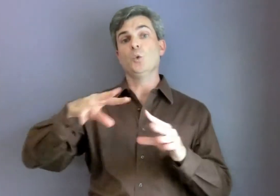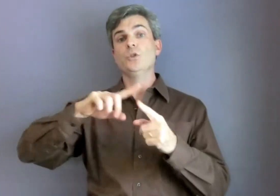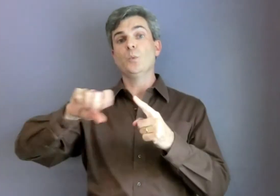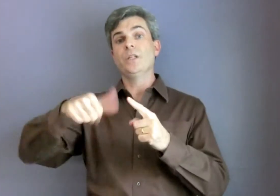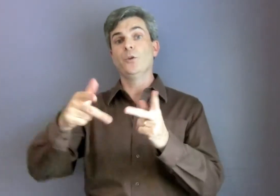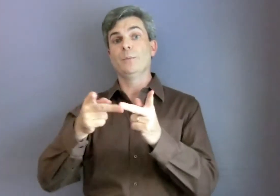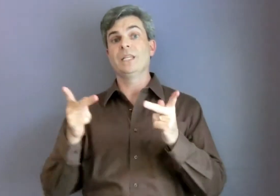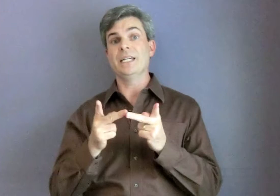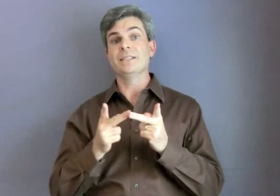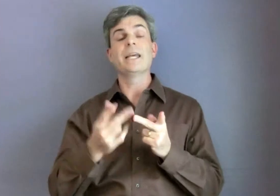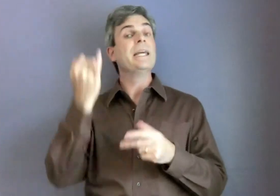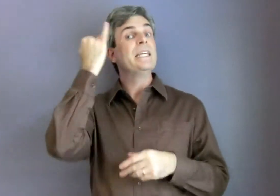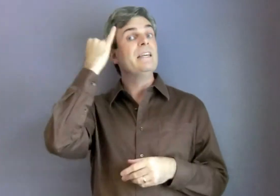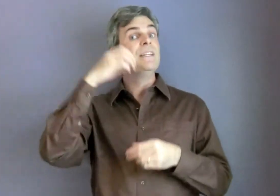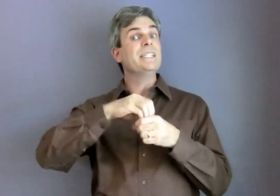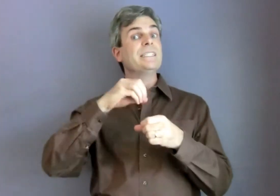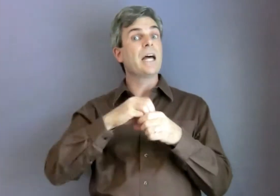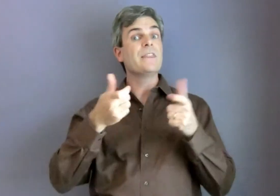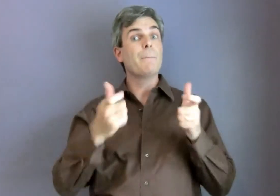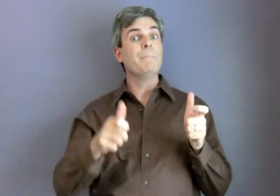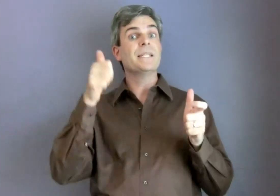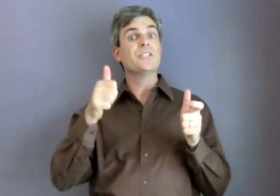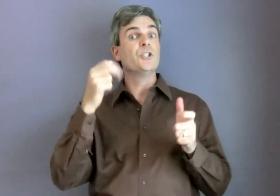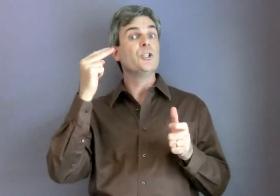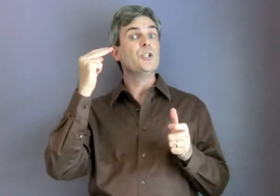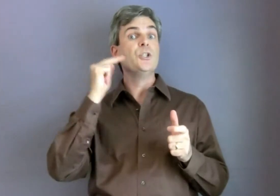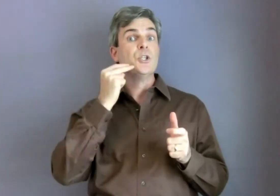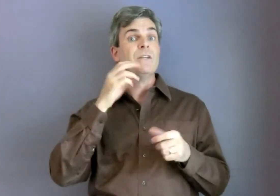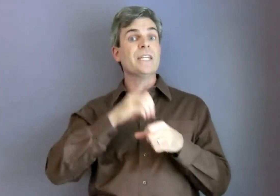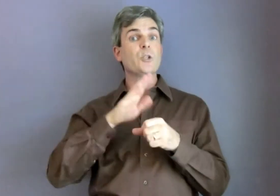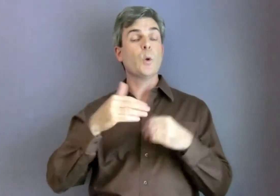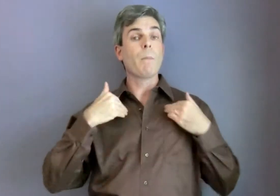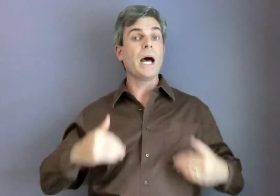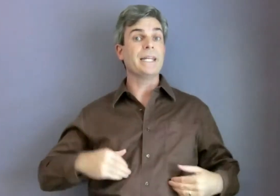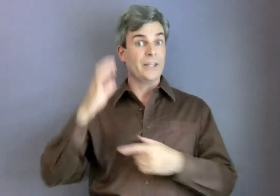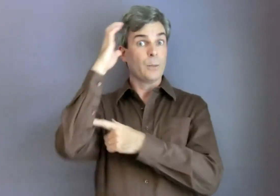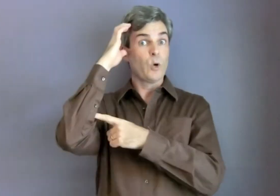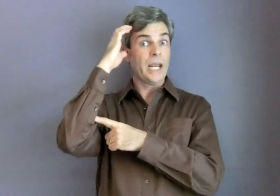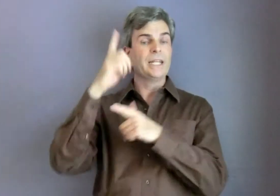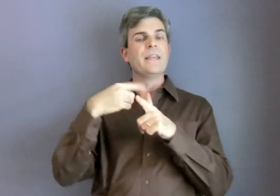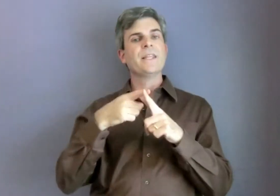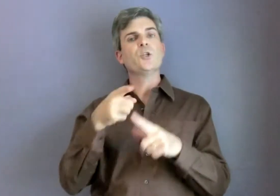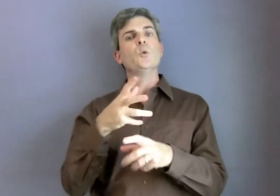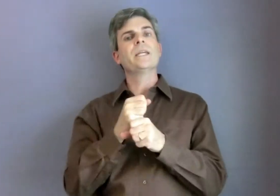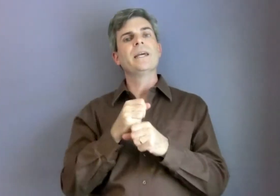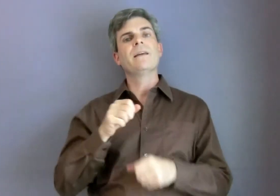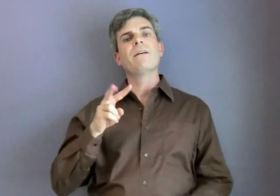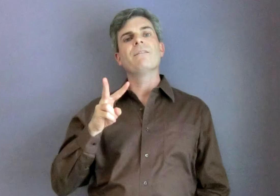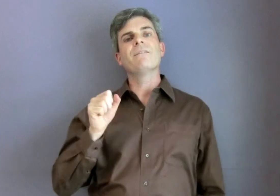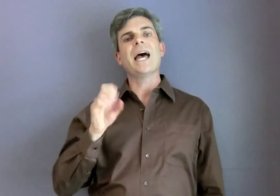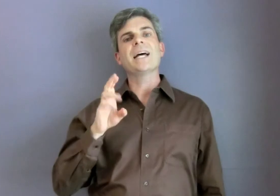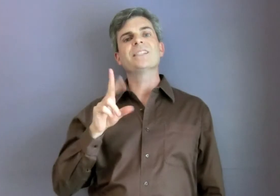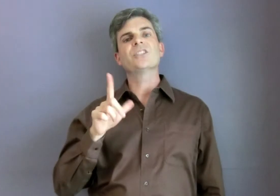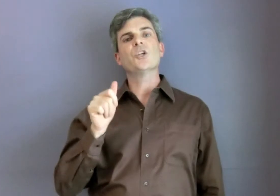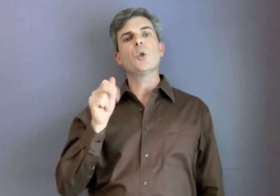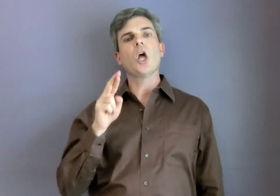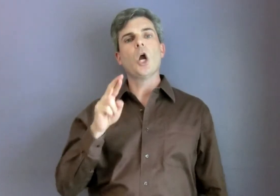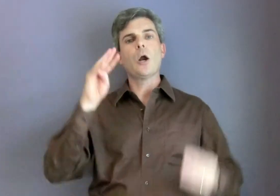body, your brain, you get a vascular migraine. This is a level of pain that's only known to other people who suffer vascular